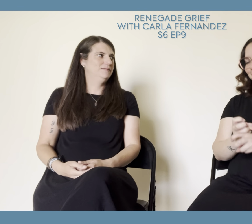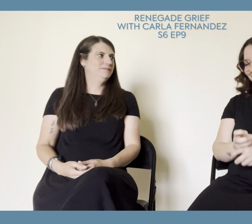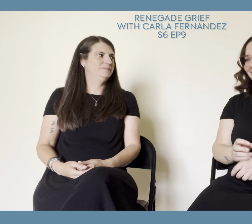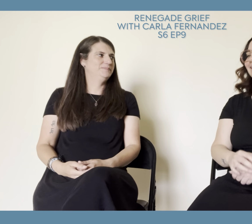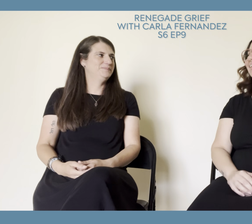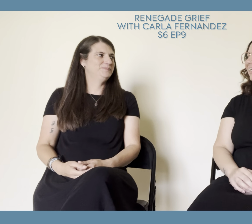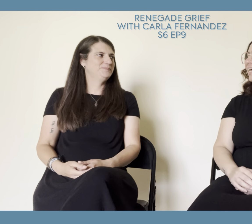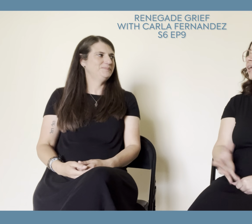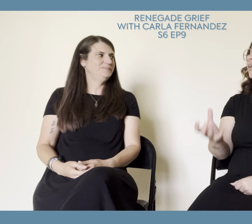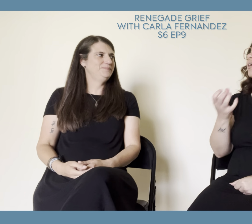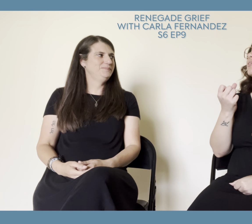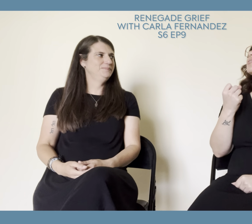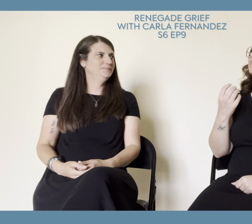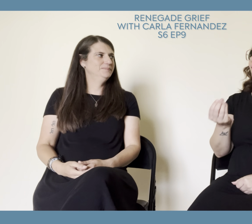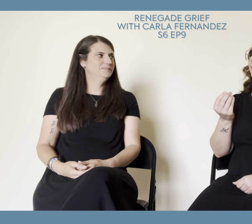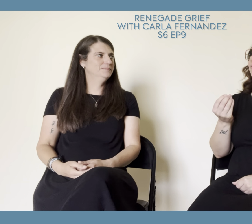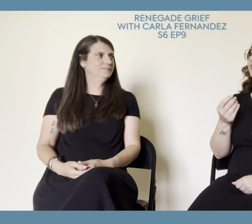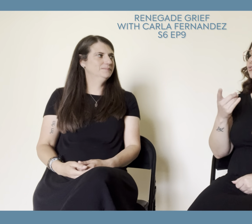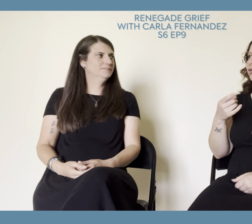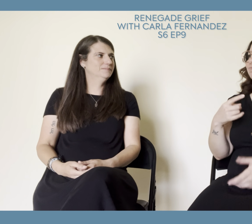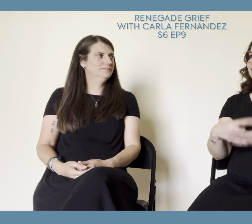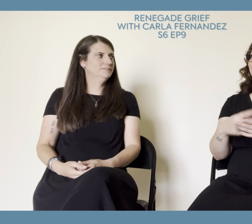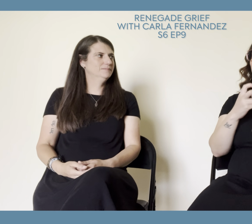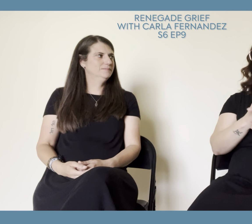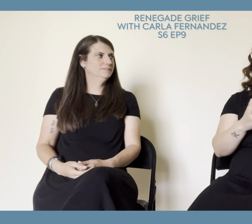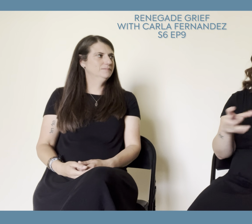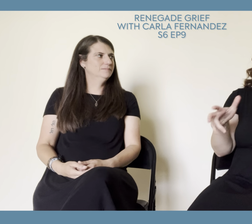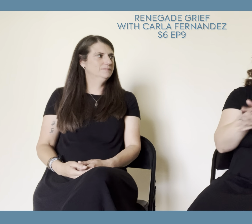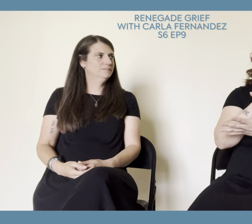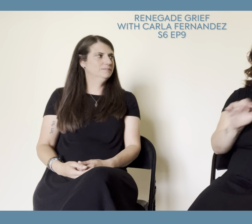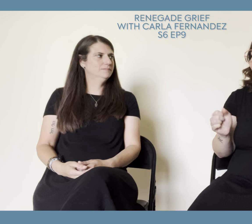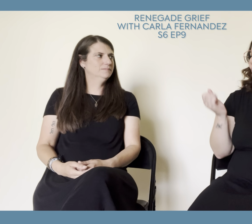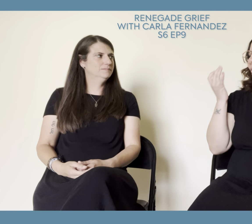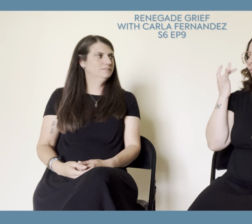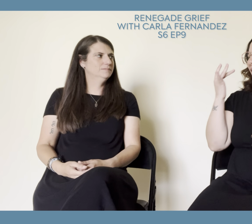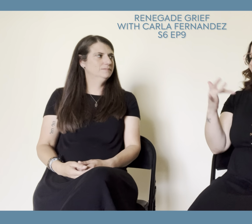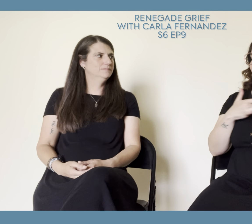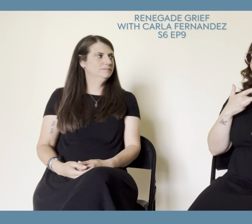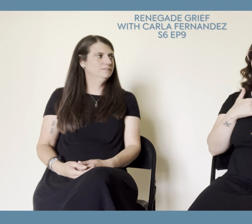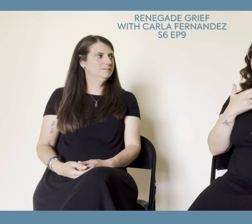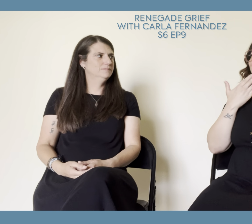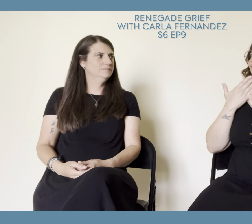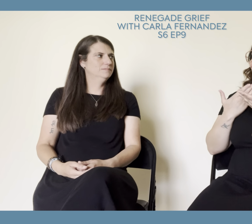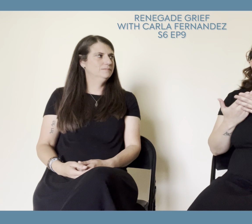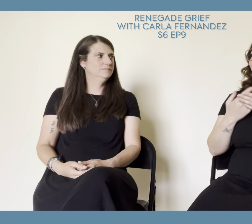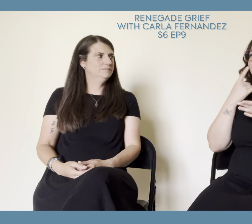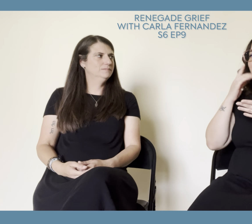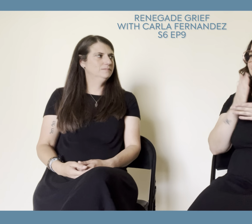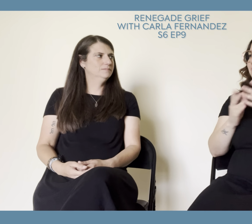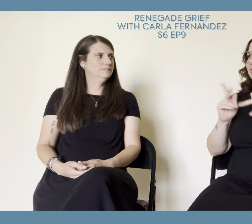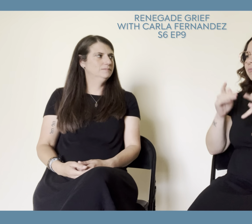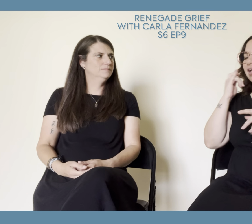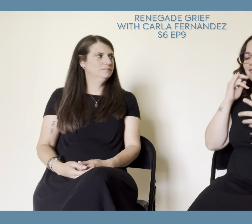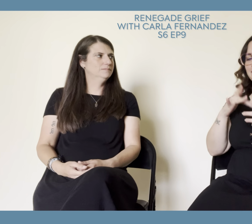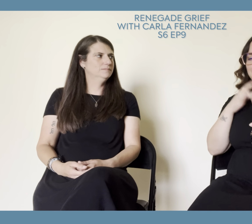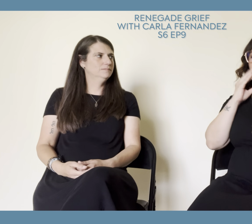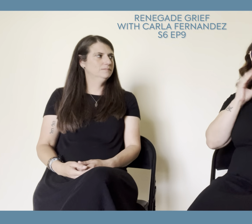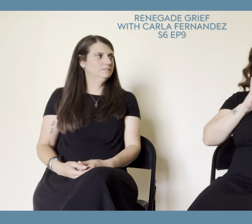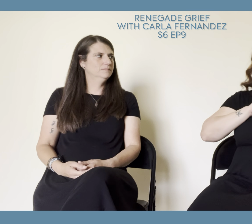So speaking of brutal and destruction, like, why does it feel so good for some people who are grieving to indulge in